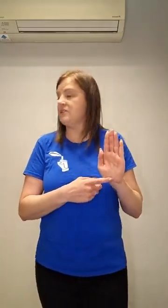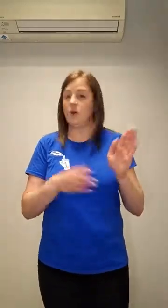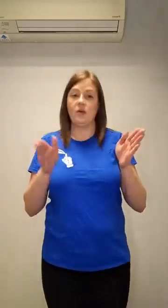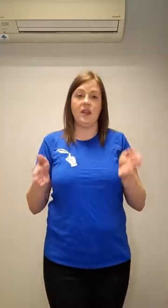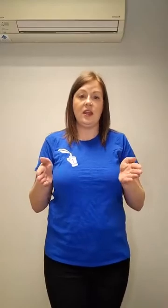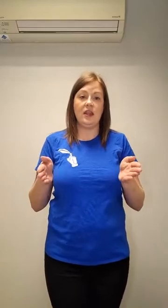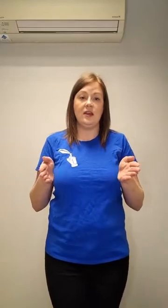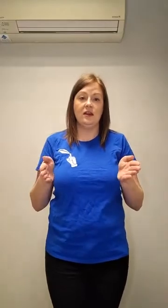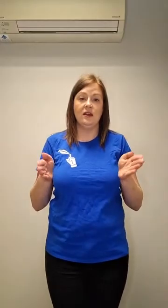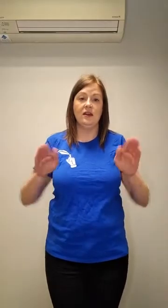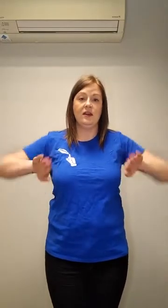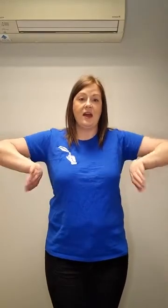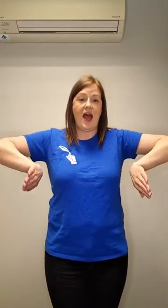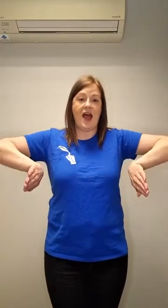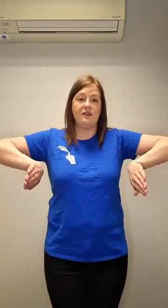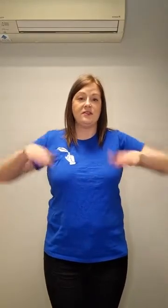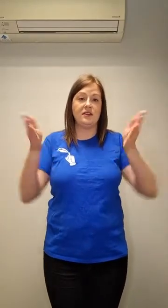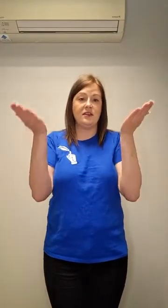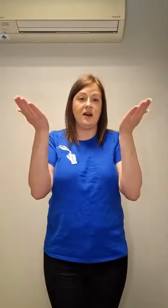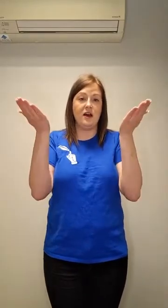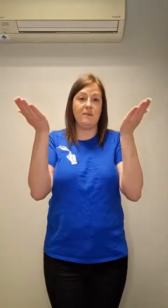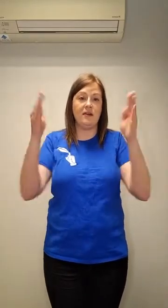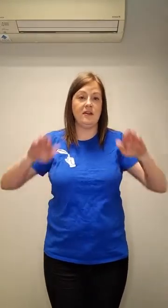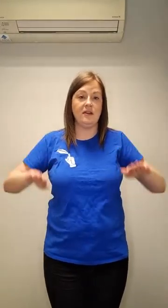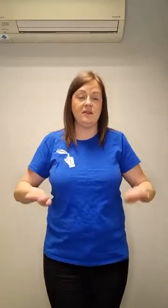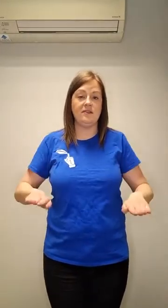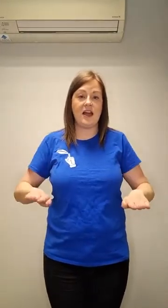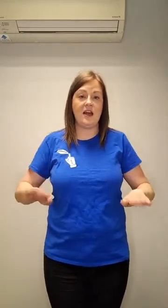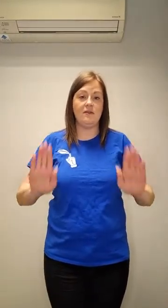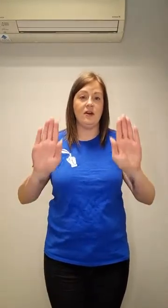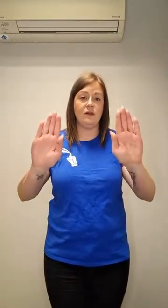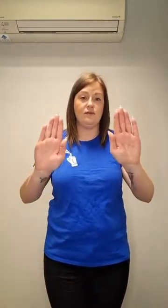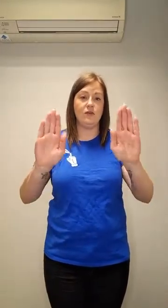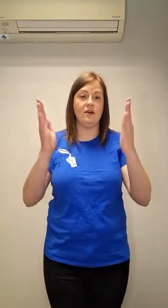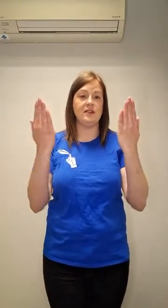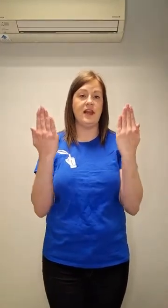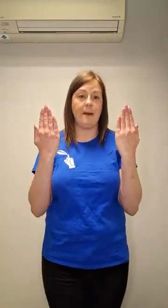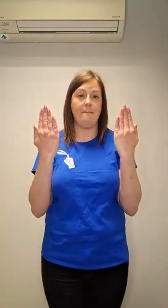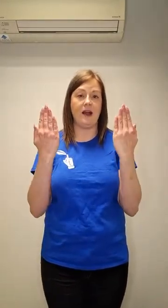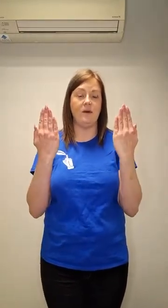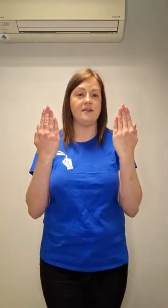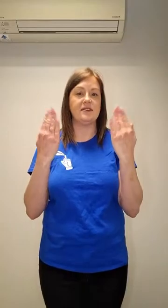So in, out, up, down, forwards and backwards.